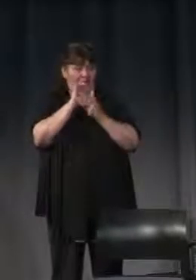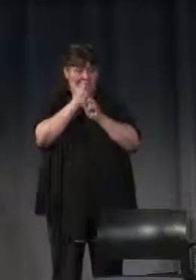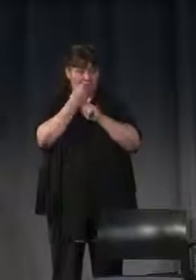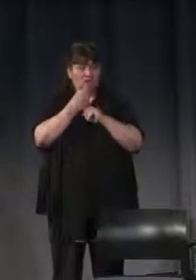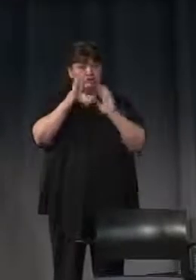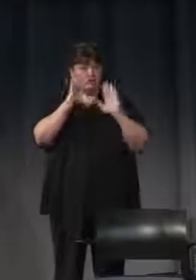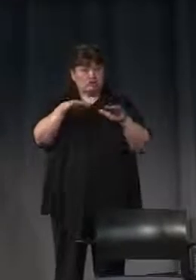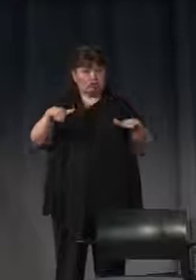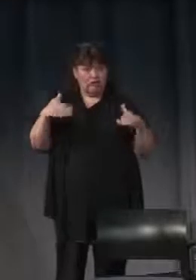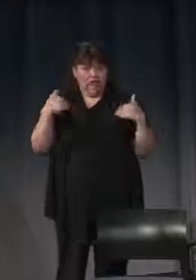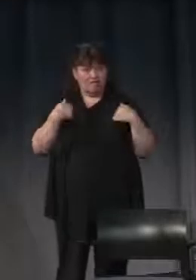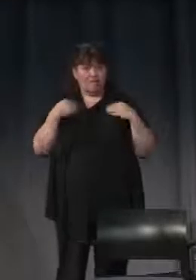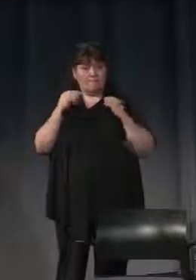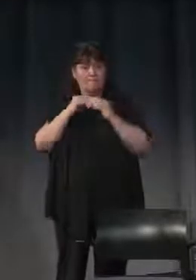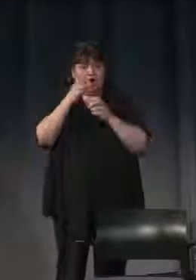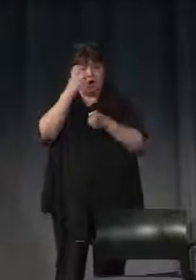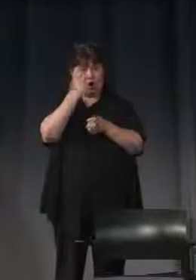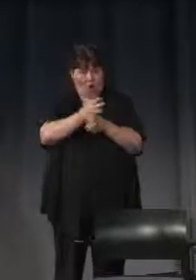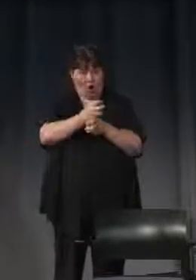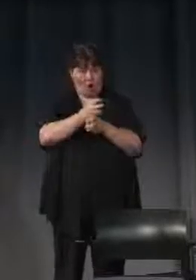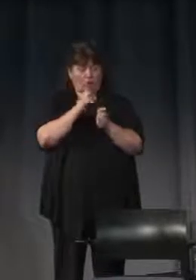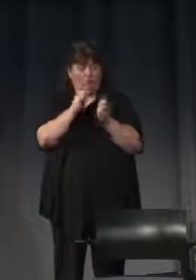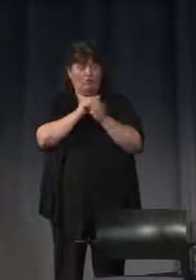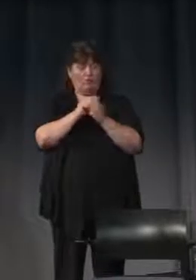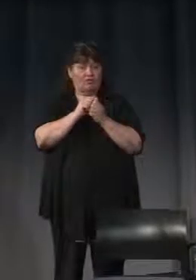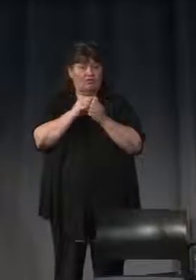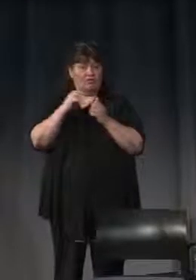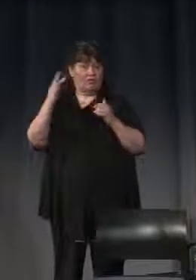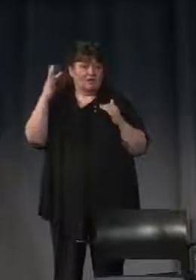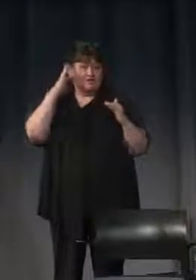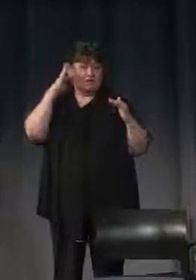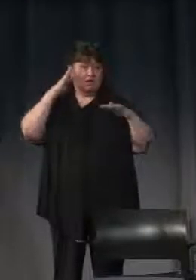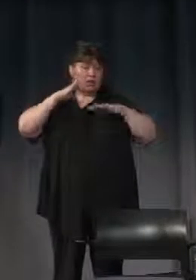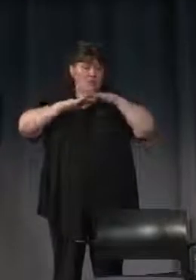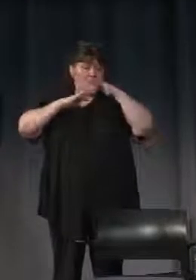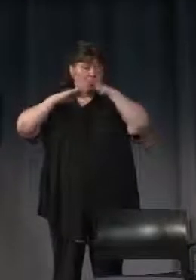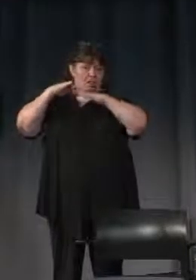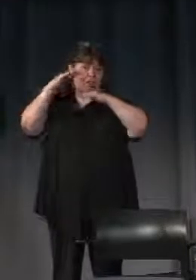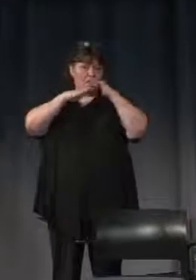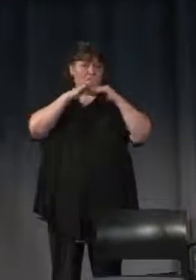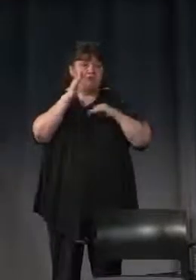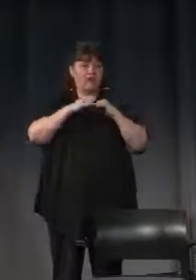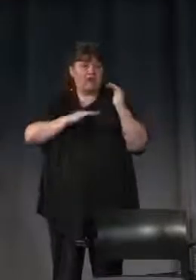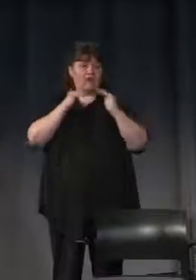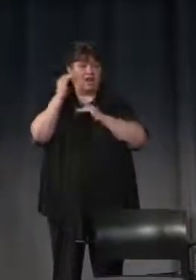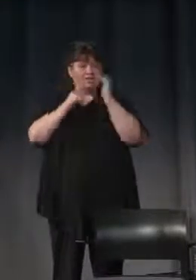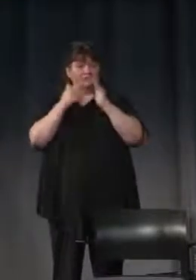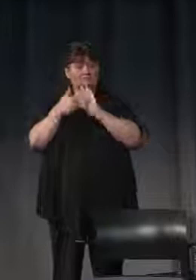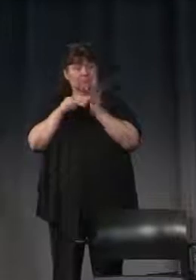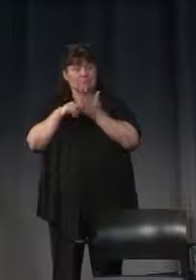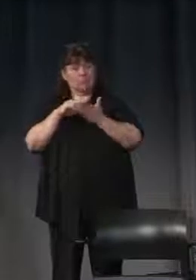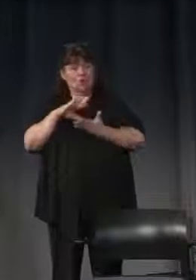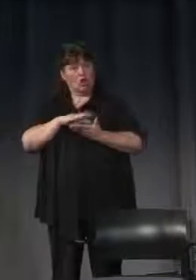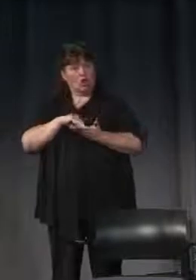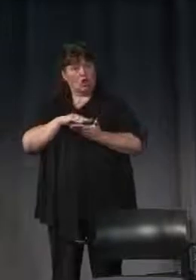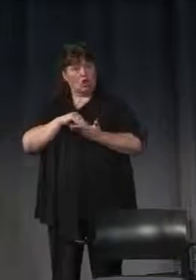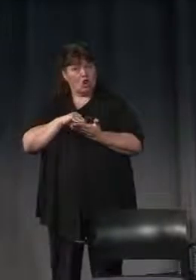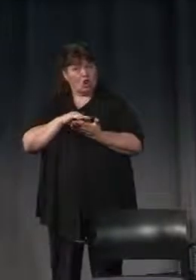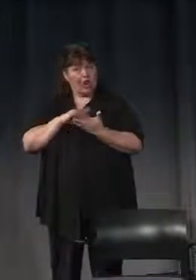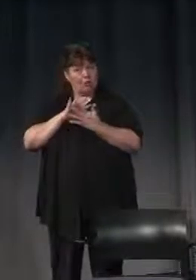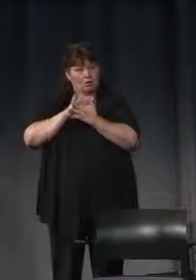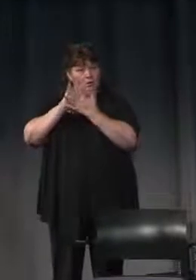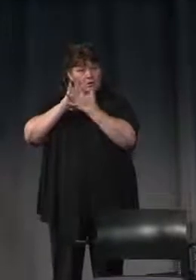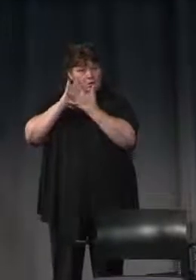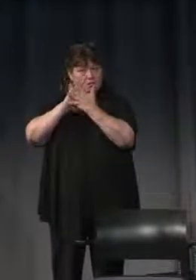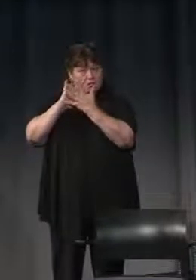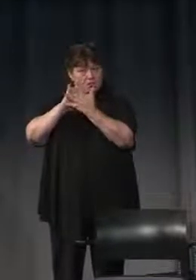have more difficulties with reverberation than do adults, which is consistent with the idea that it's something that you learn very gradually over the course of